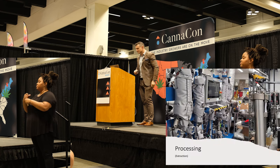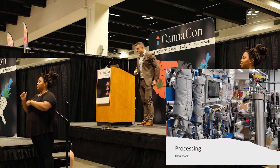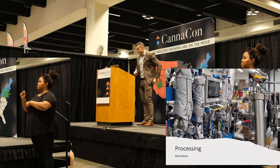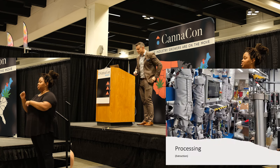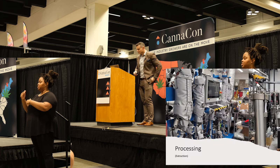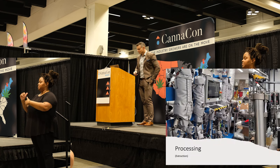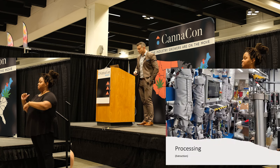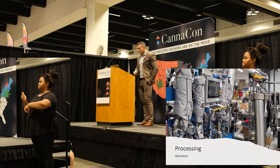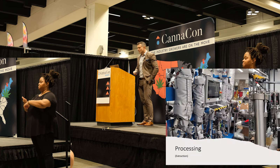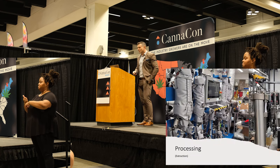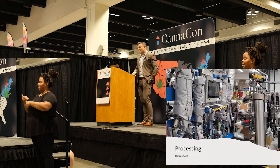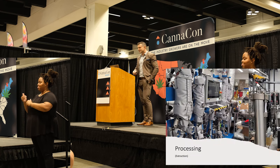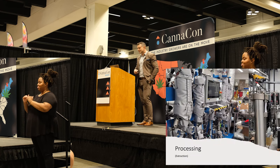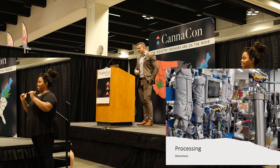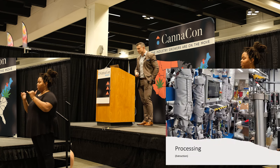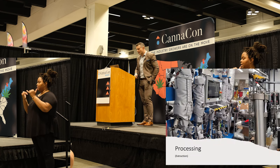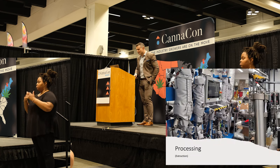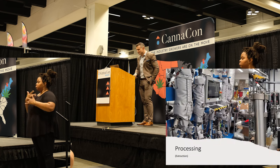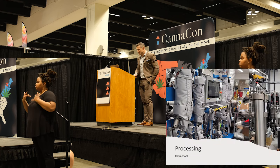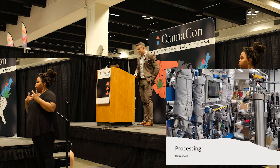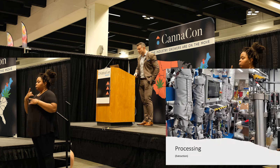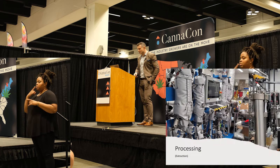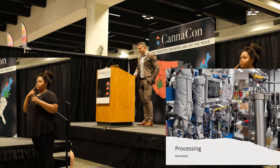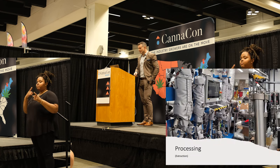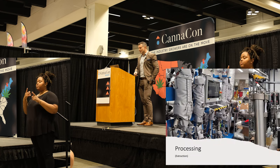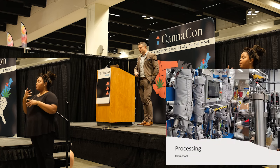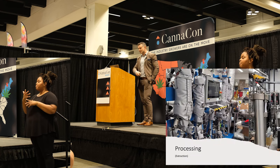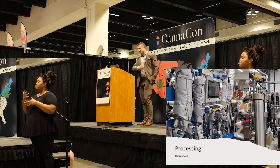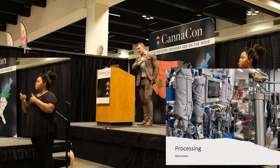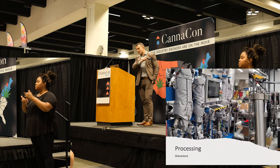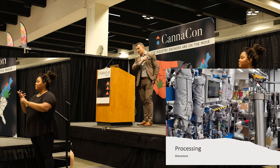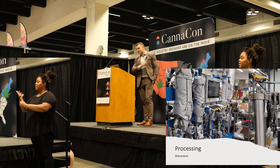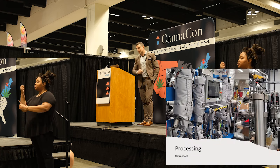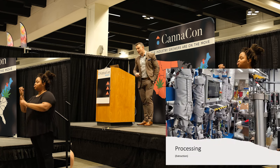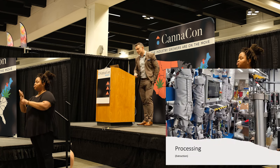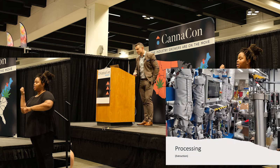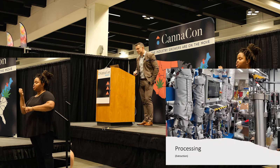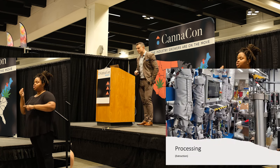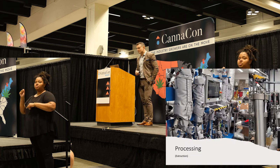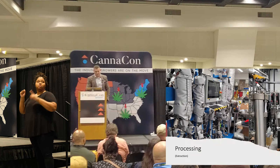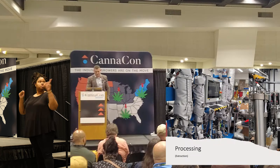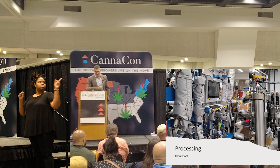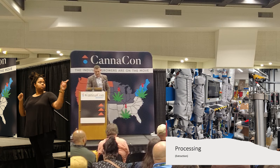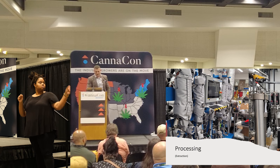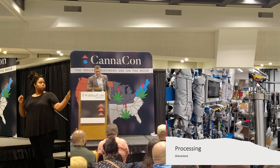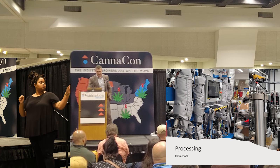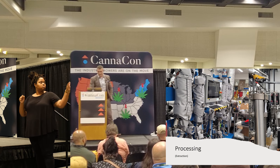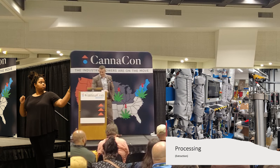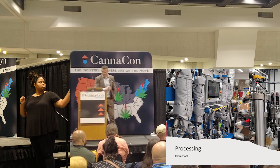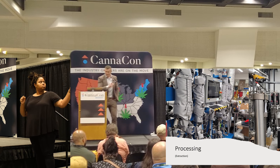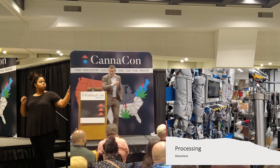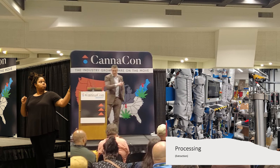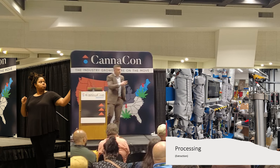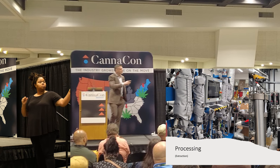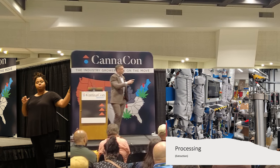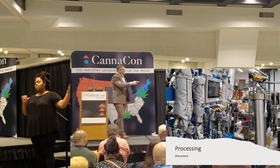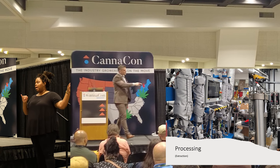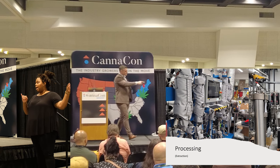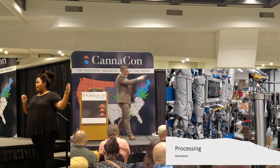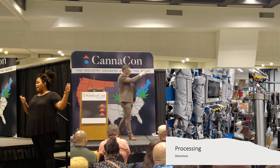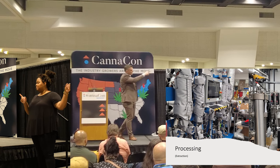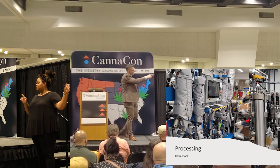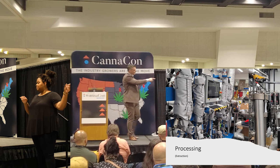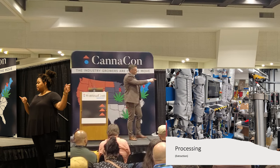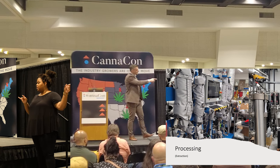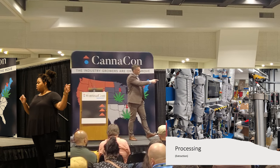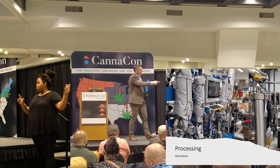exciting. The processing and extraction stage, these are some ethanol extractors. There's two views here, actually.